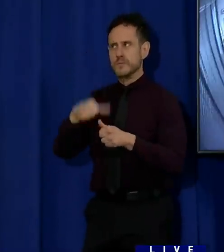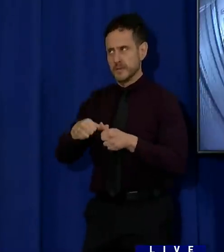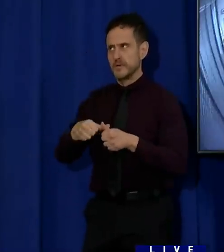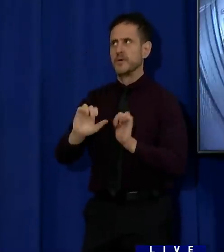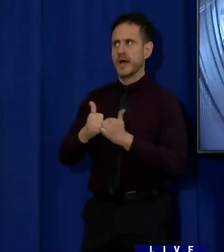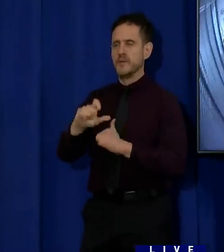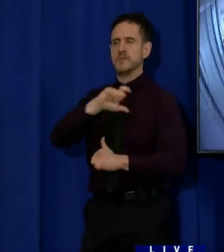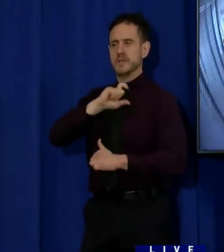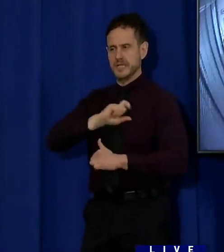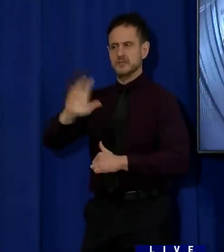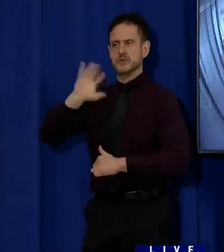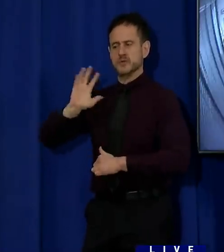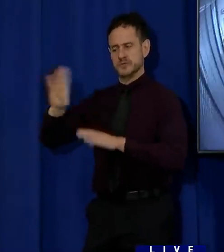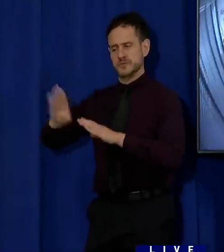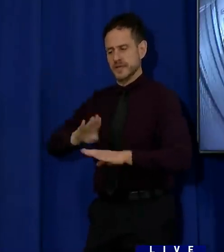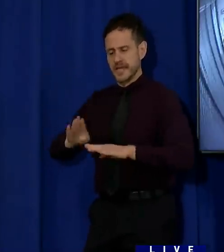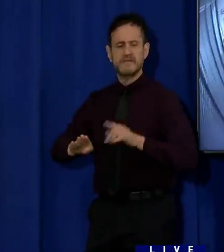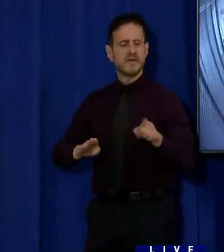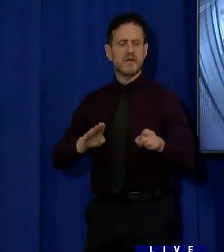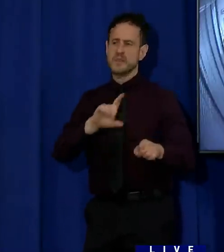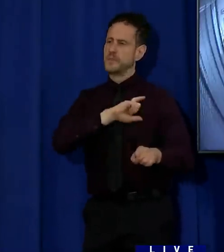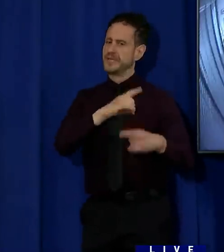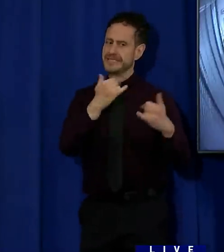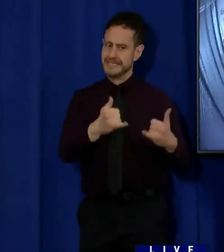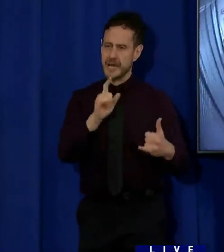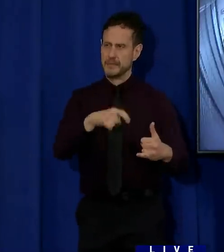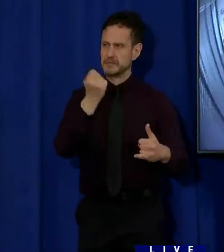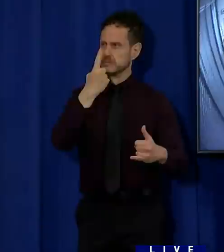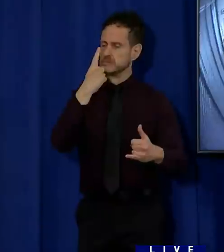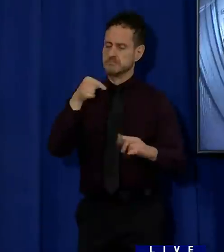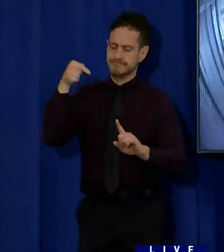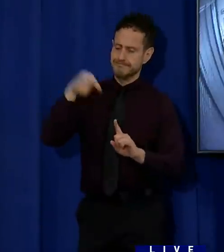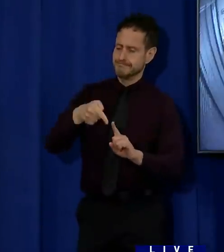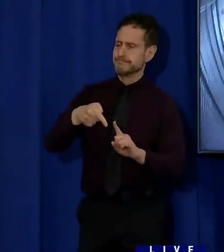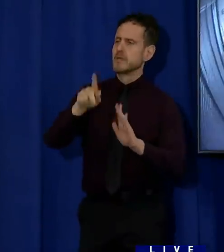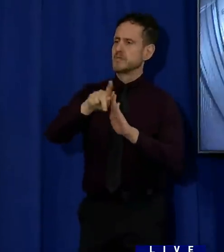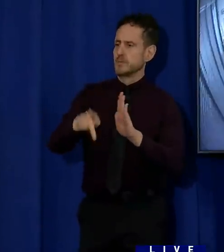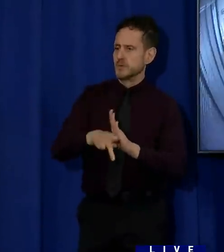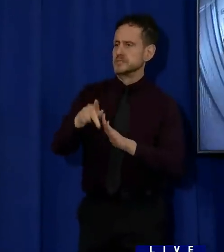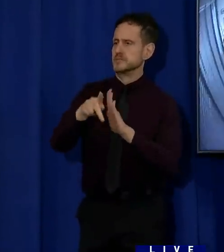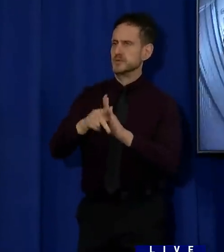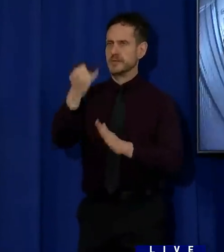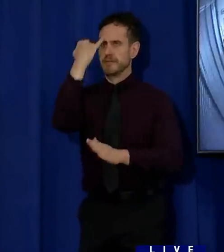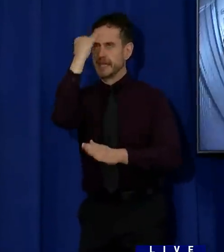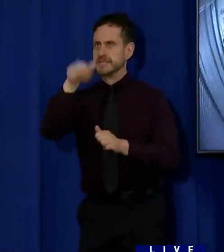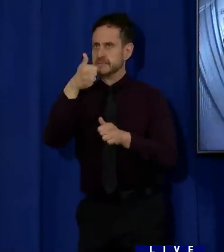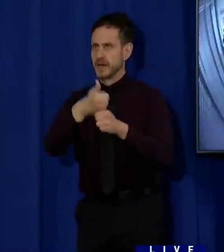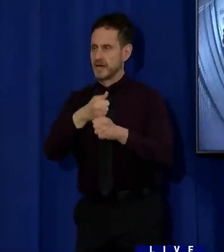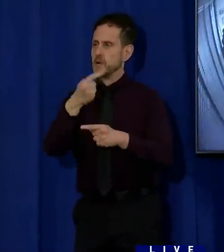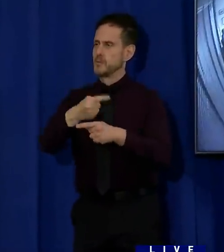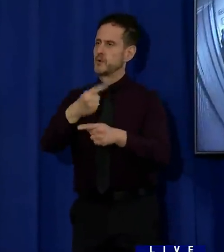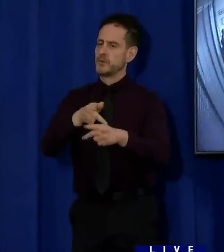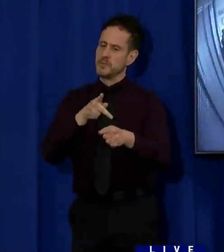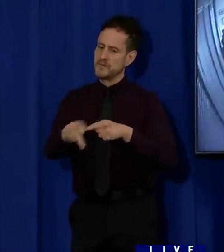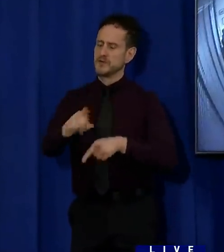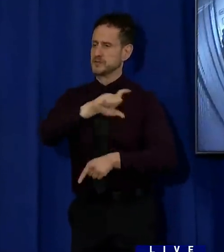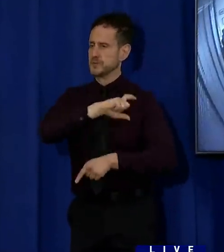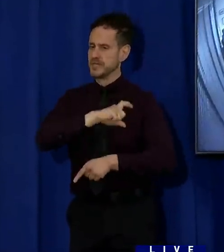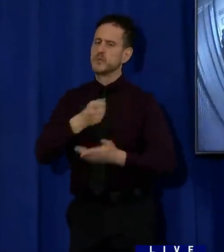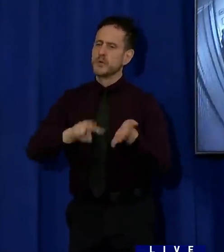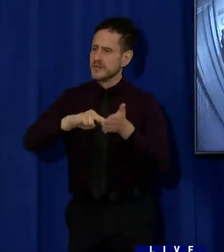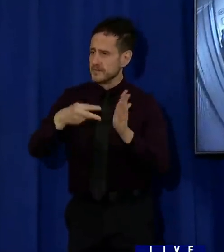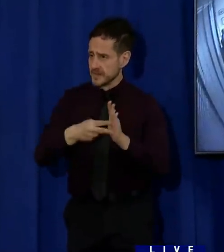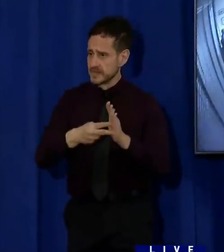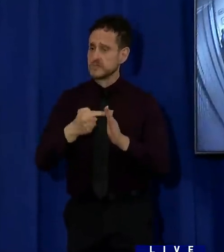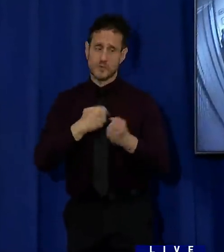back to understanding what the core principles of policing means. And so I stand with the mayor and the superintendent and his command